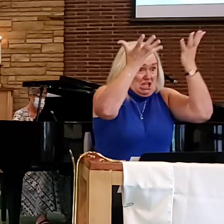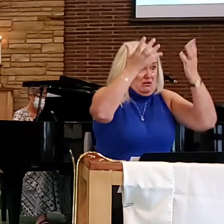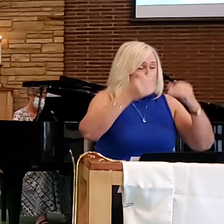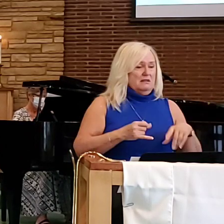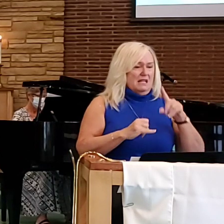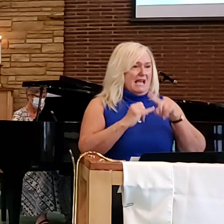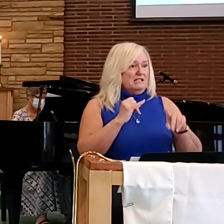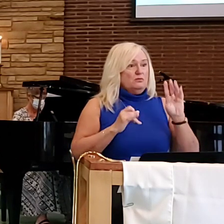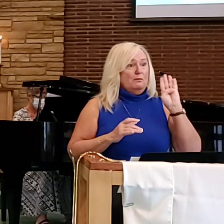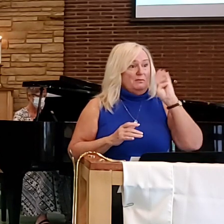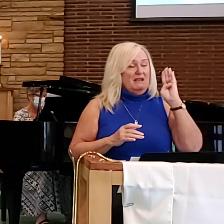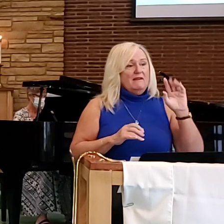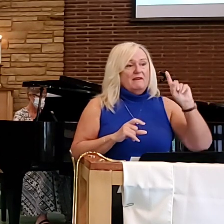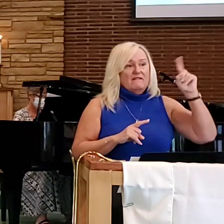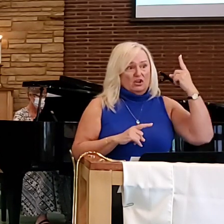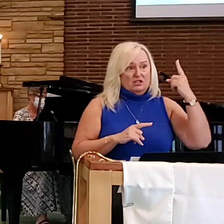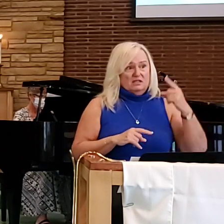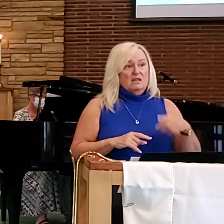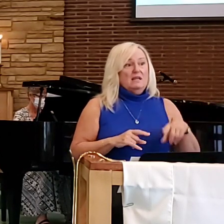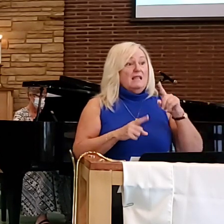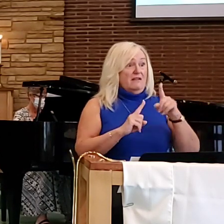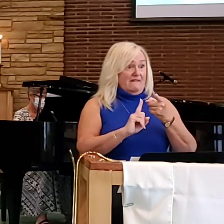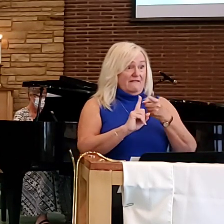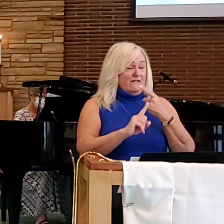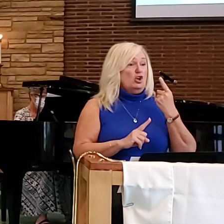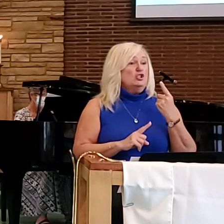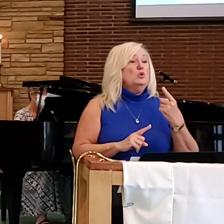first, and the first will be last."